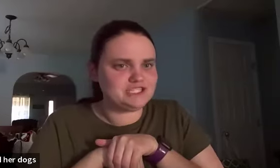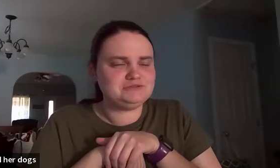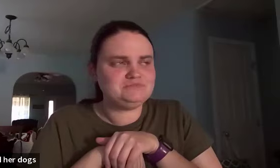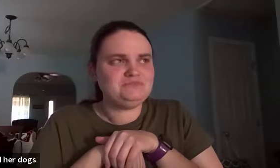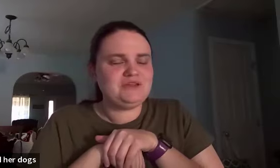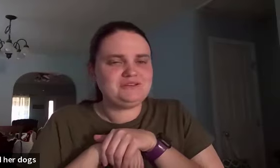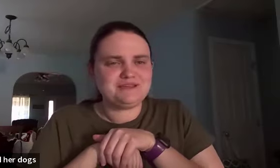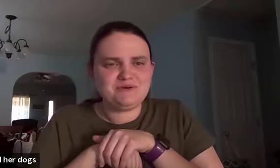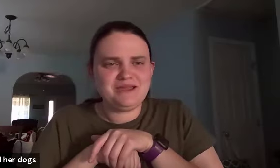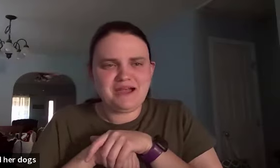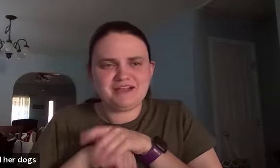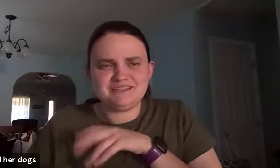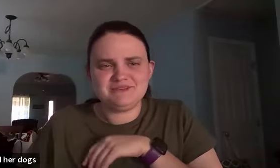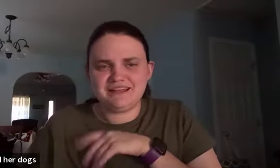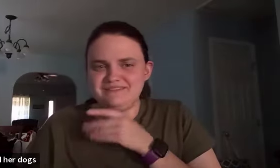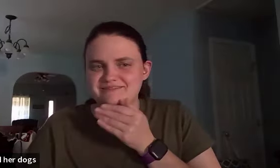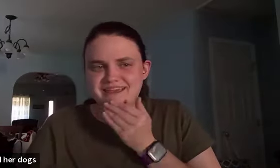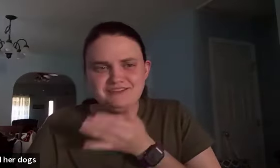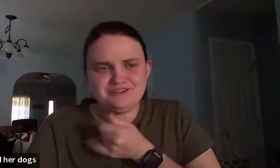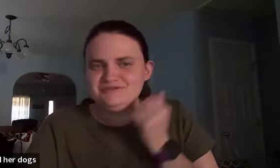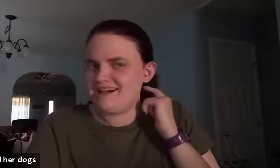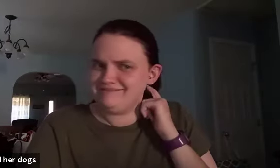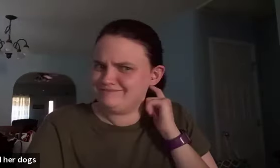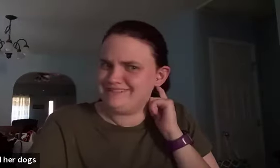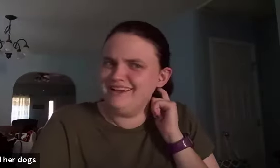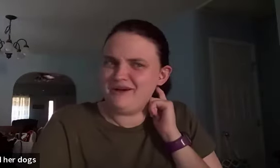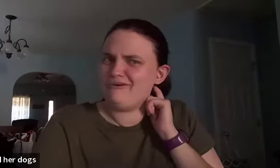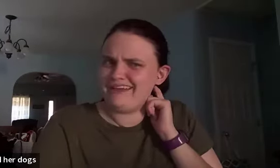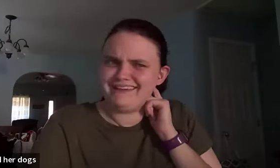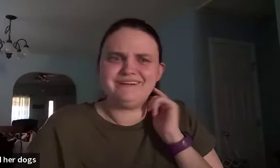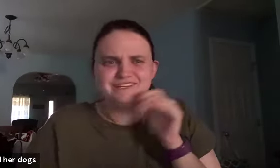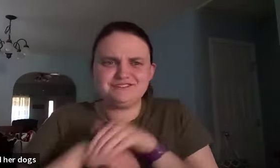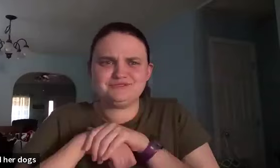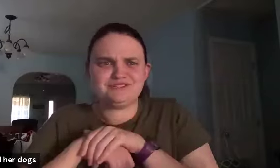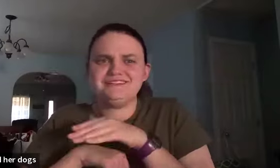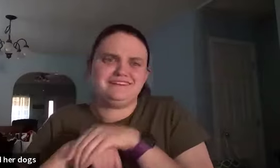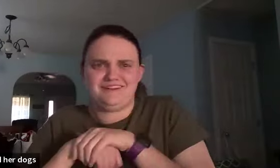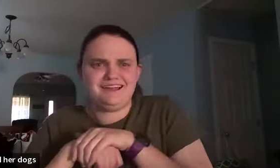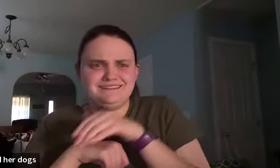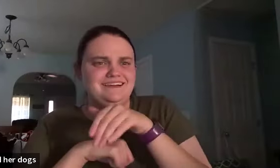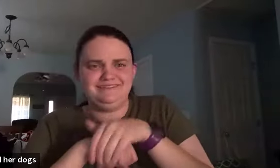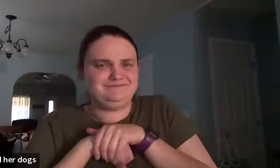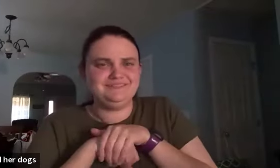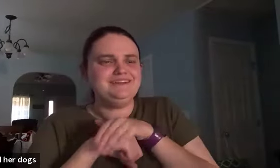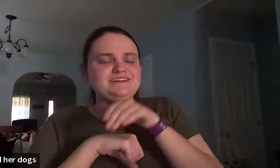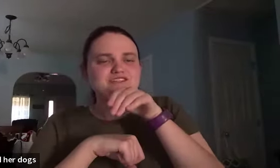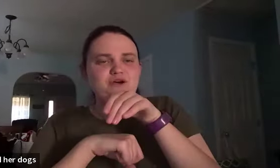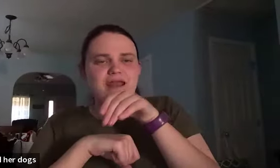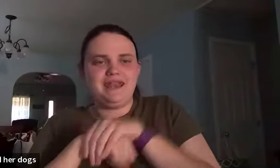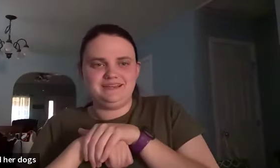which I could see me like, thank you. Okay, my English was good. Congrats. So